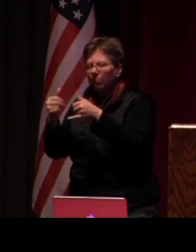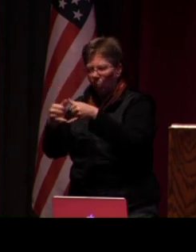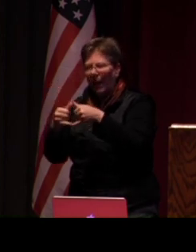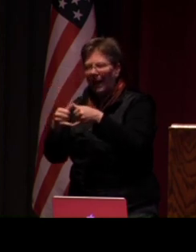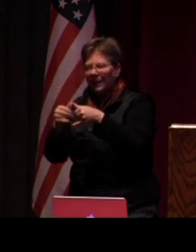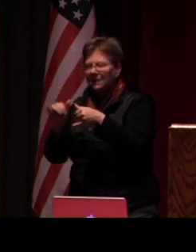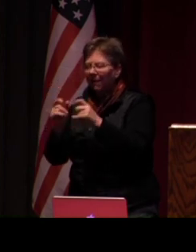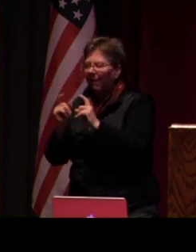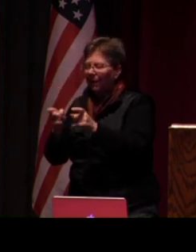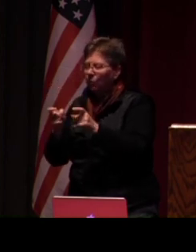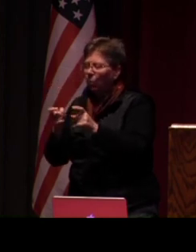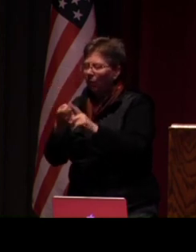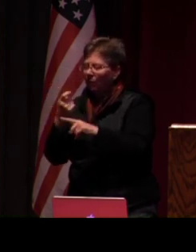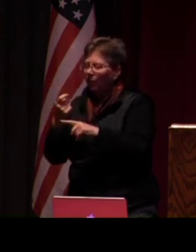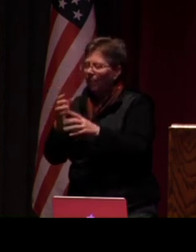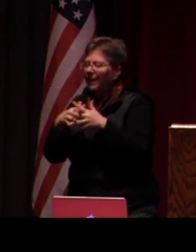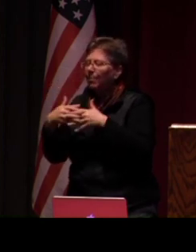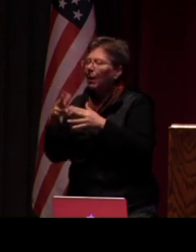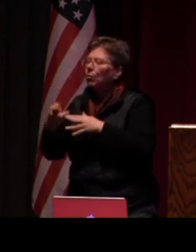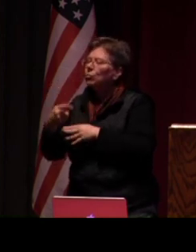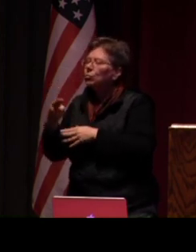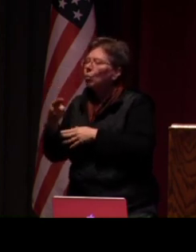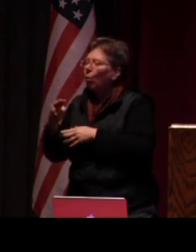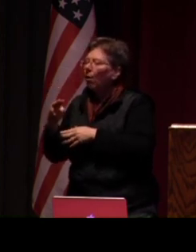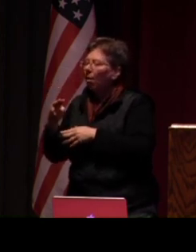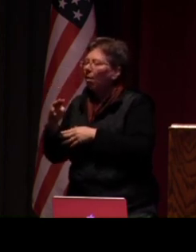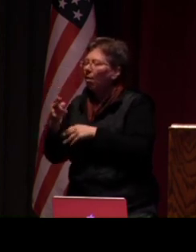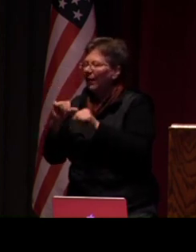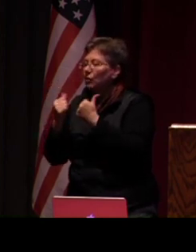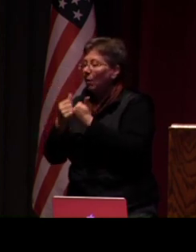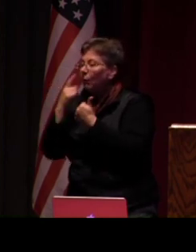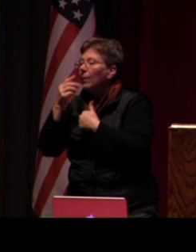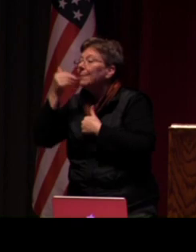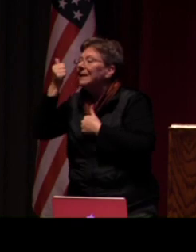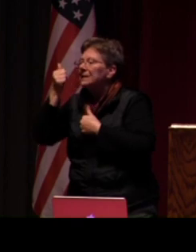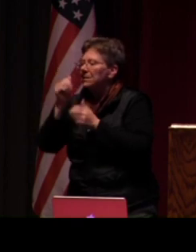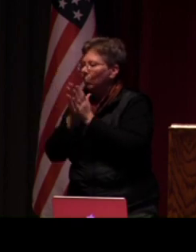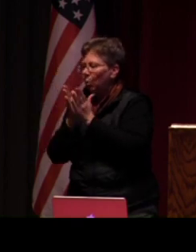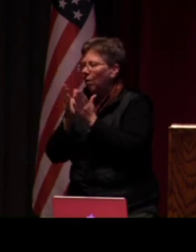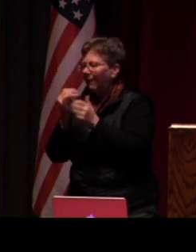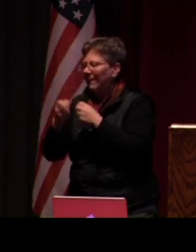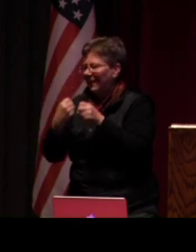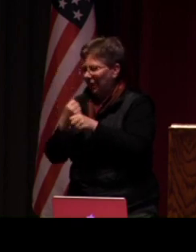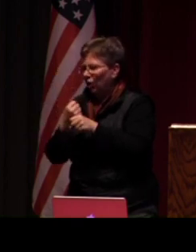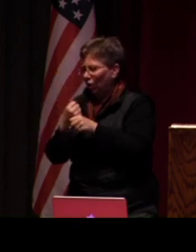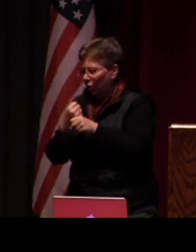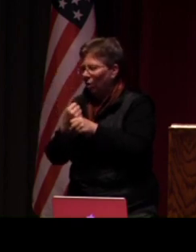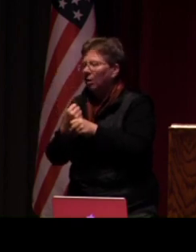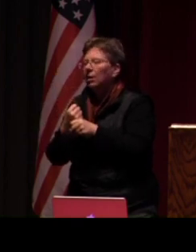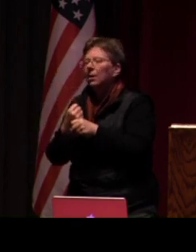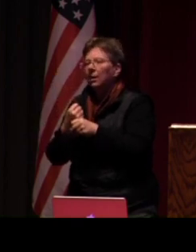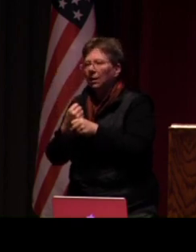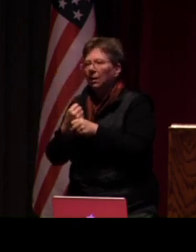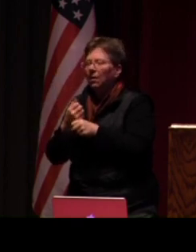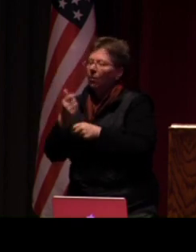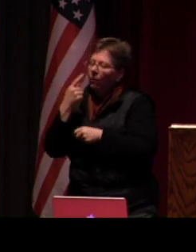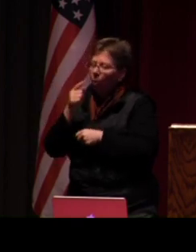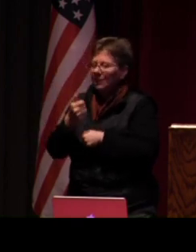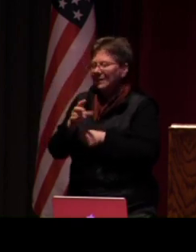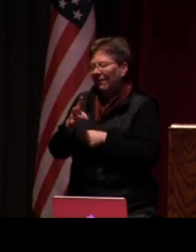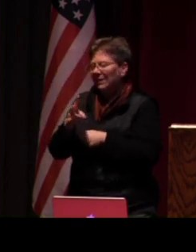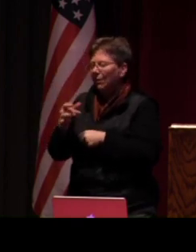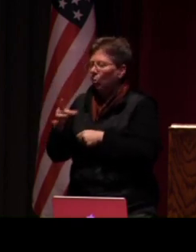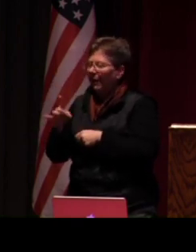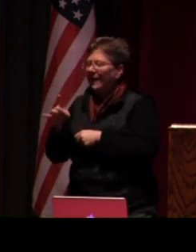is awarded by the American Historical Association for the best book of the year in 17th or 18th century